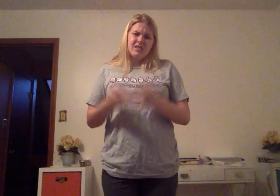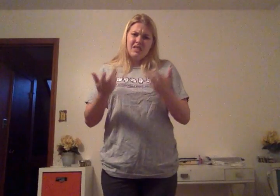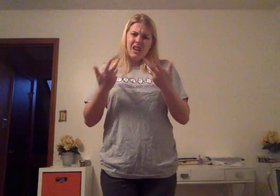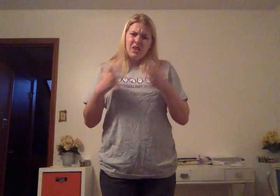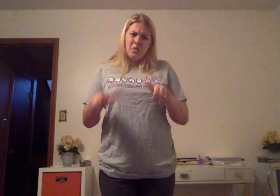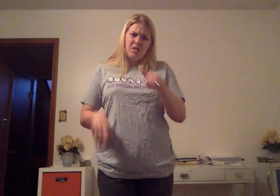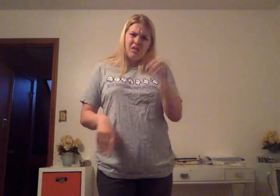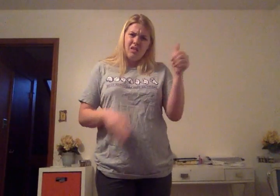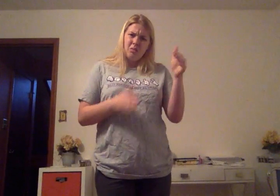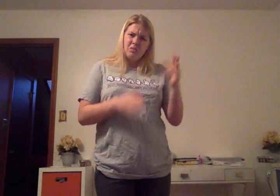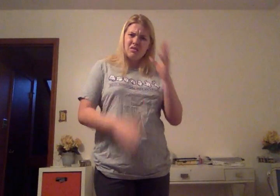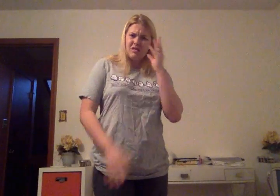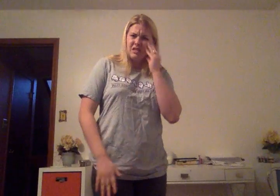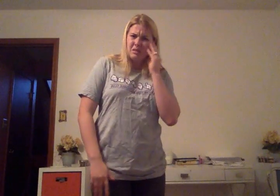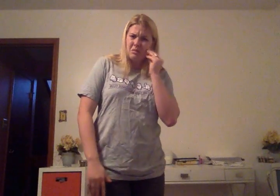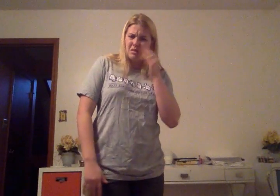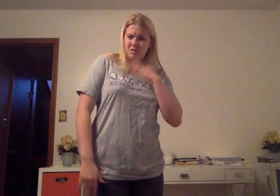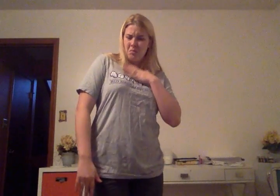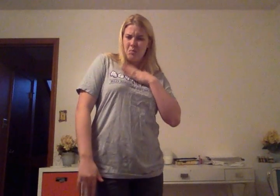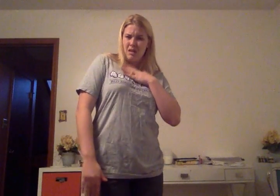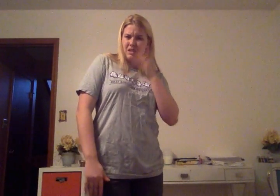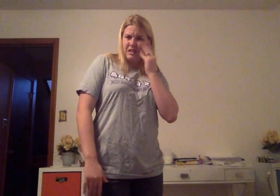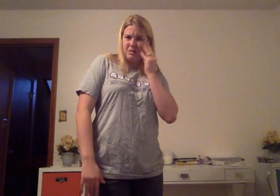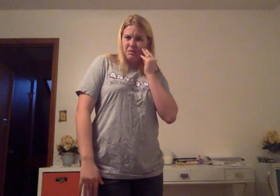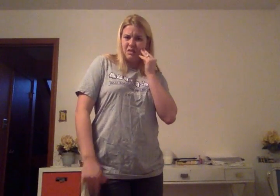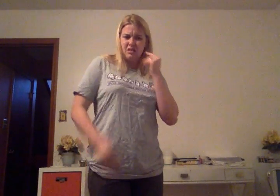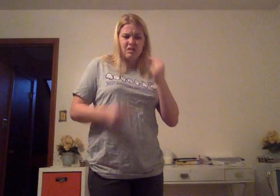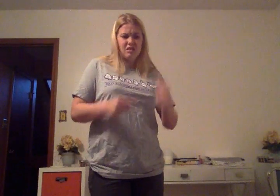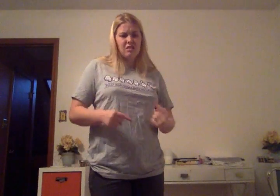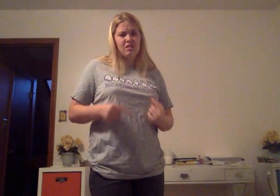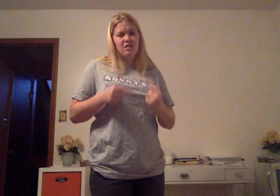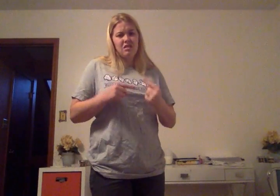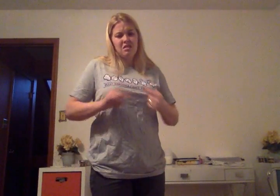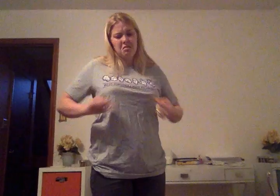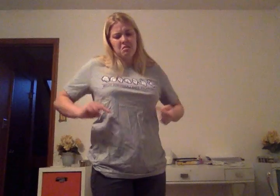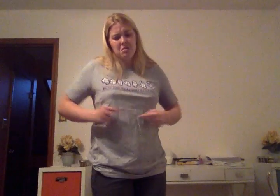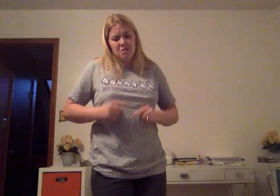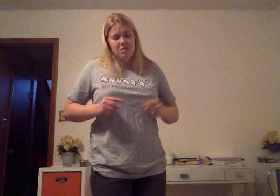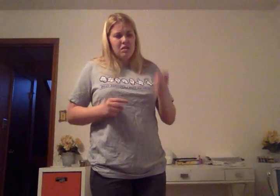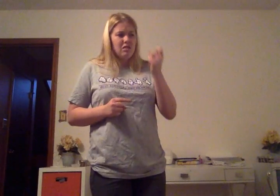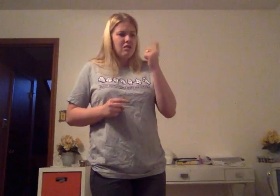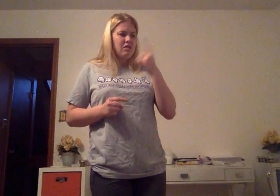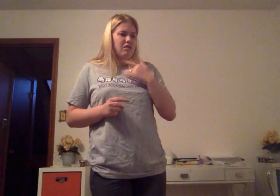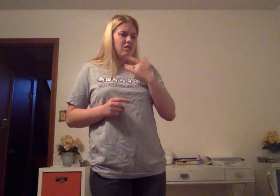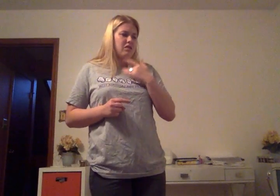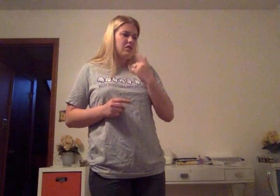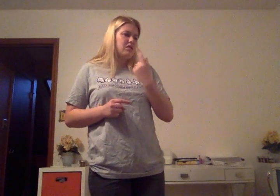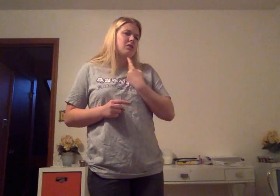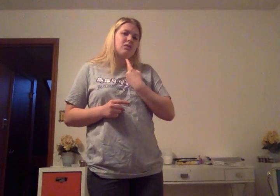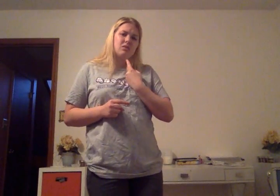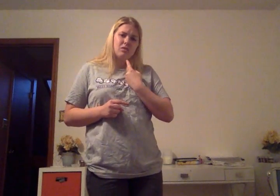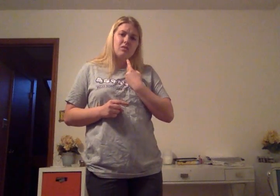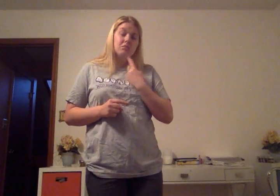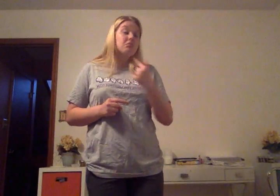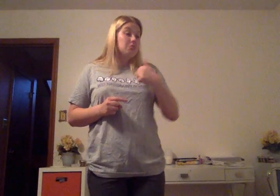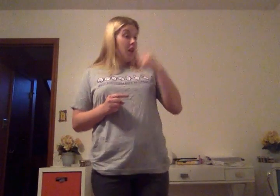experience what I've experienced. I wouldn't want anybody to hurt or understand or feel alone. And I get it.